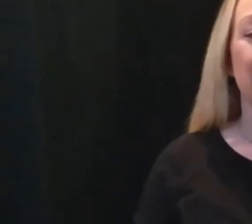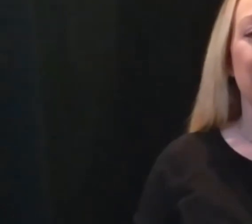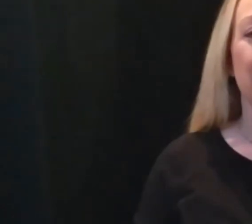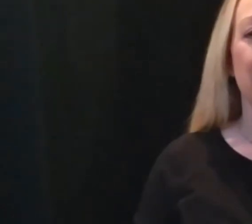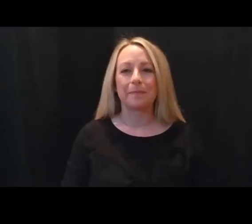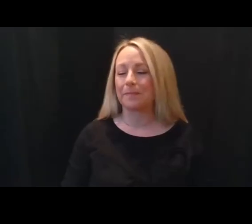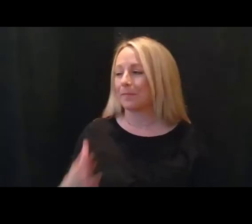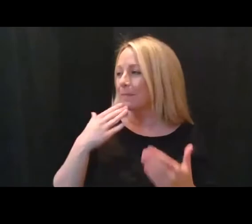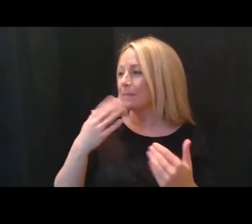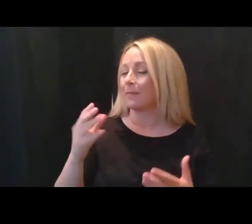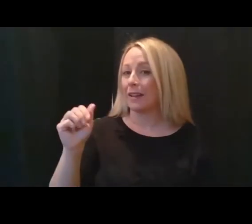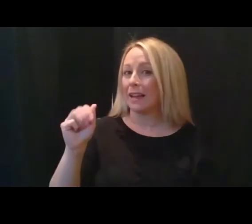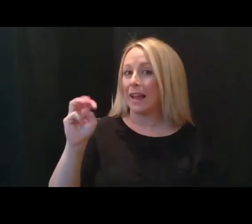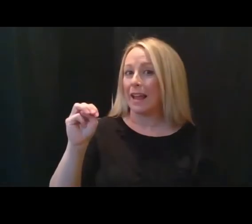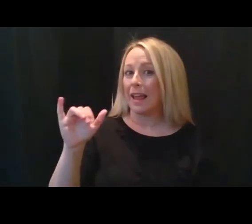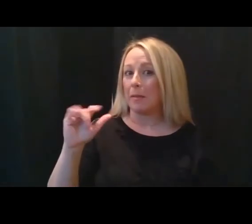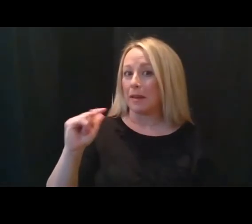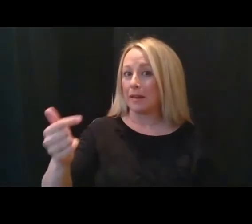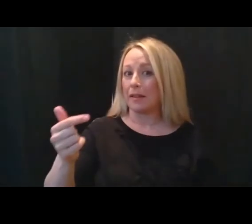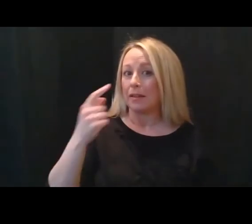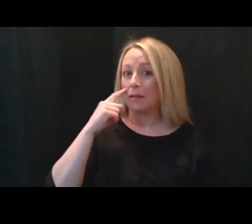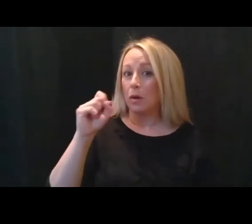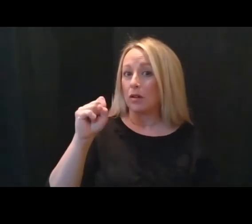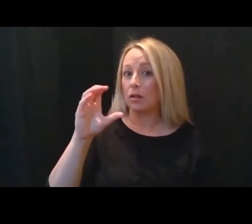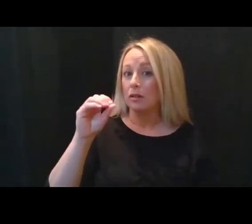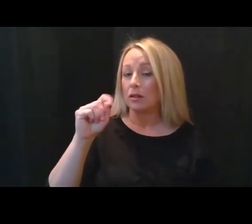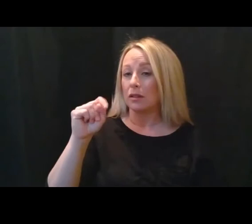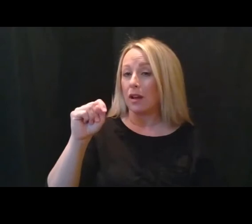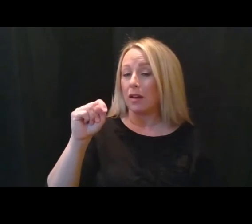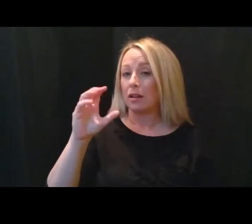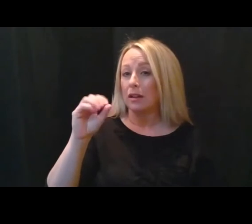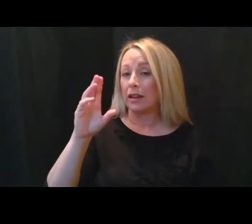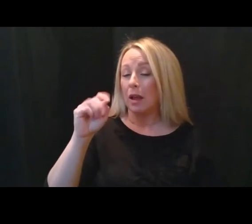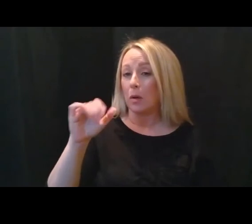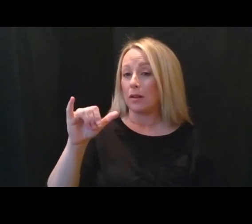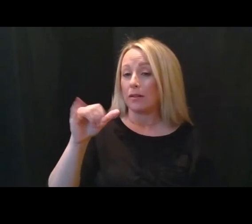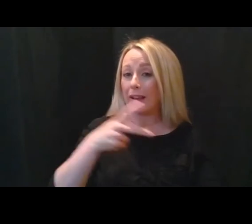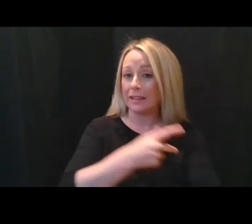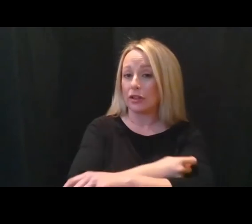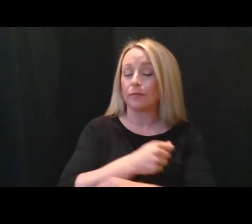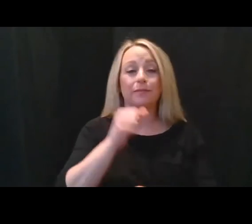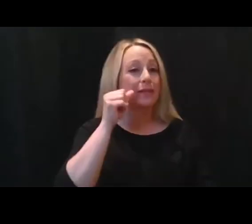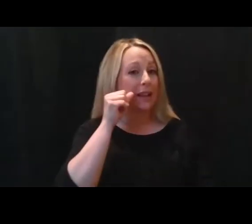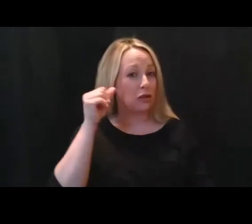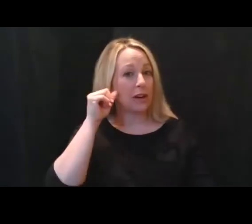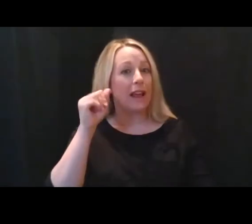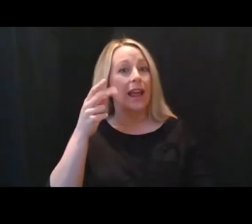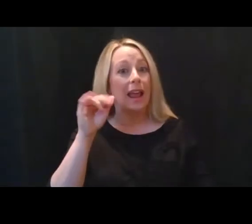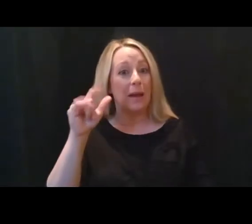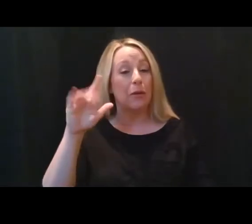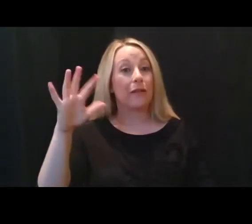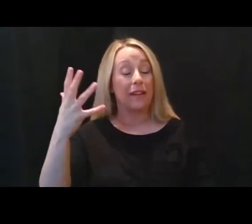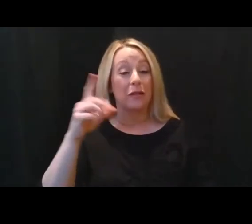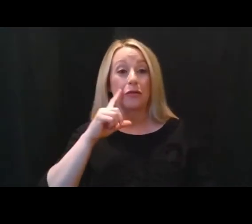Thank you. Amy, we'll go ahead and hear your information for Scott County vaccinations. Yesterday, April 5th, was a monumental